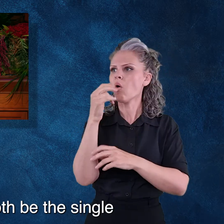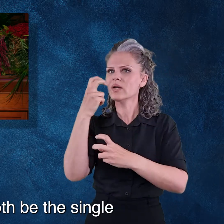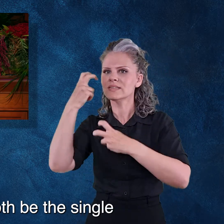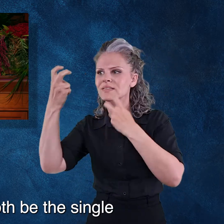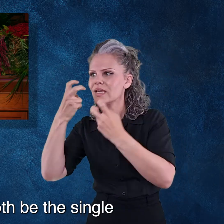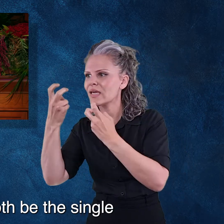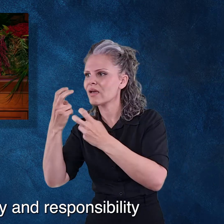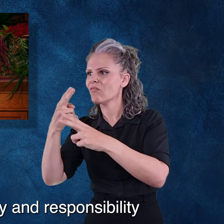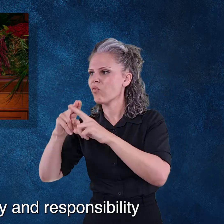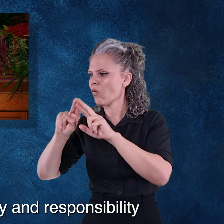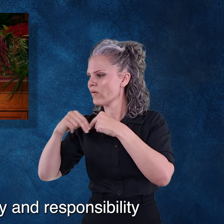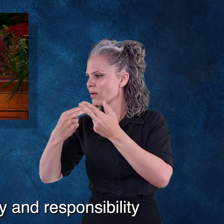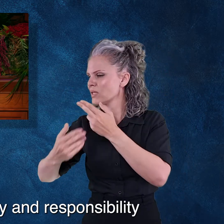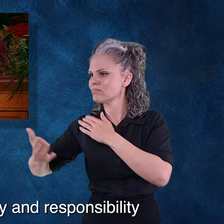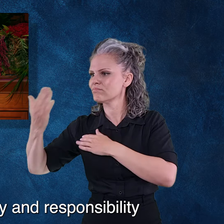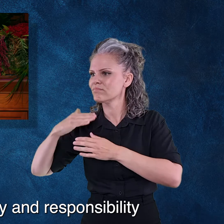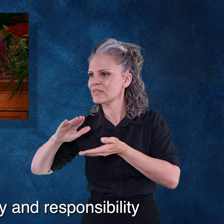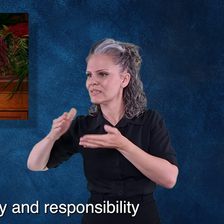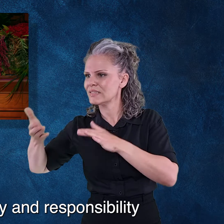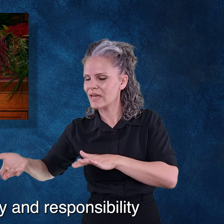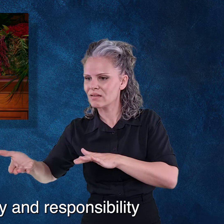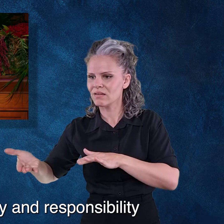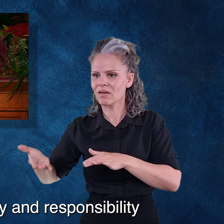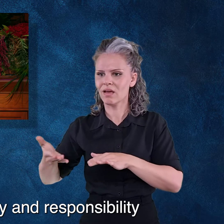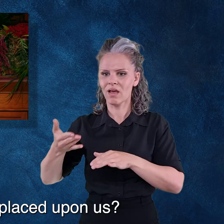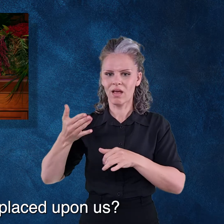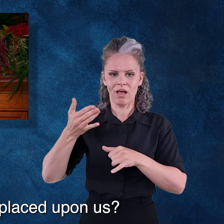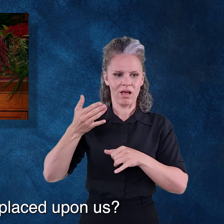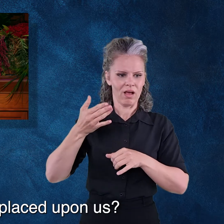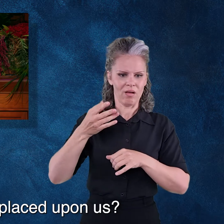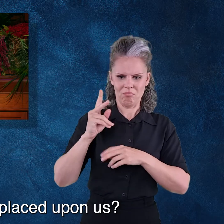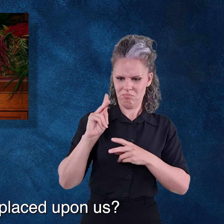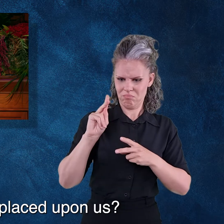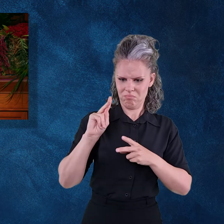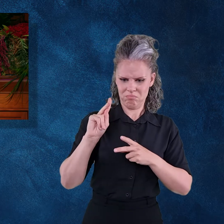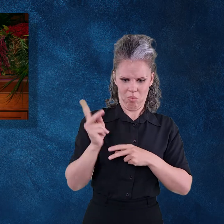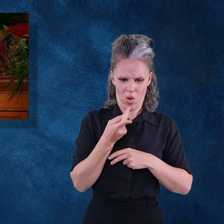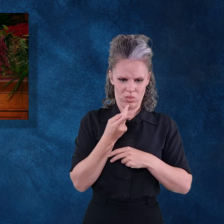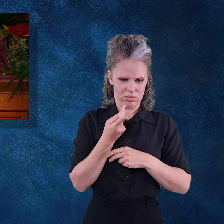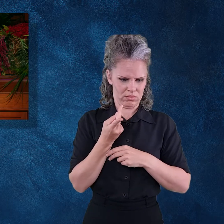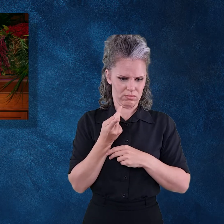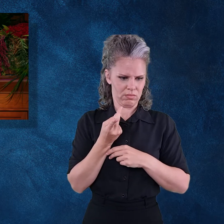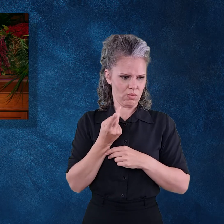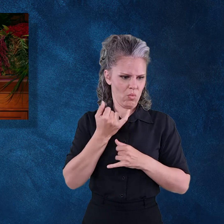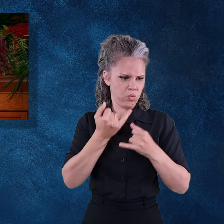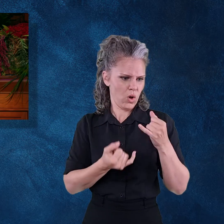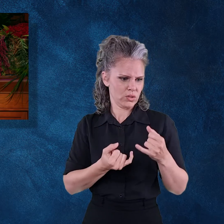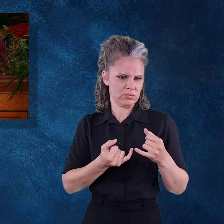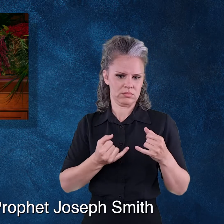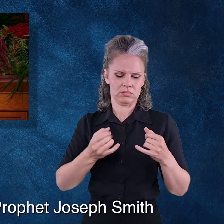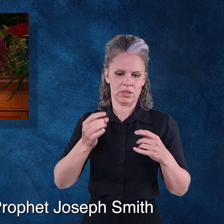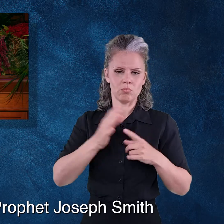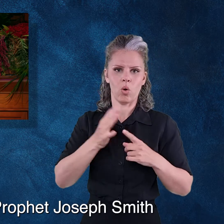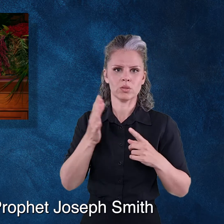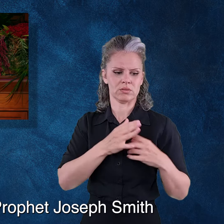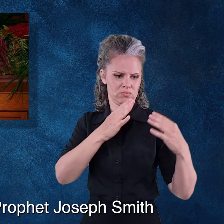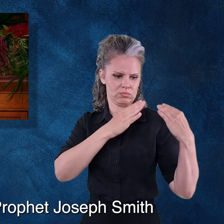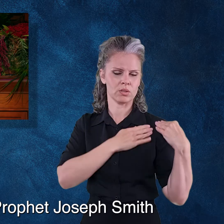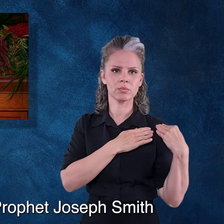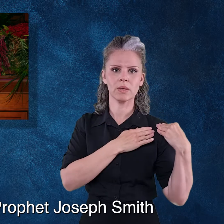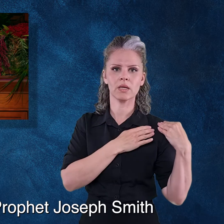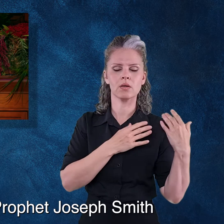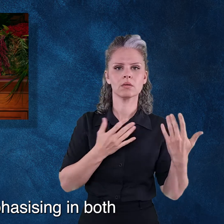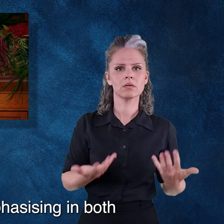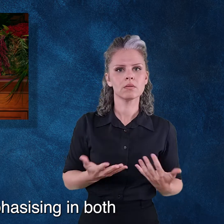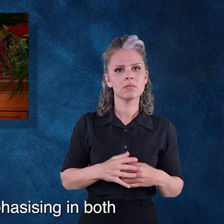be the single greatest duty and responsibility God has placed upon us? I believe the prophet